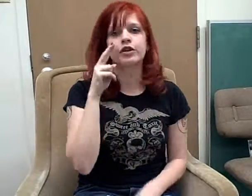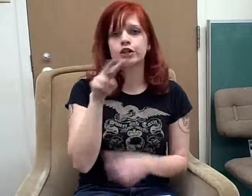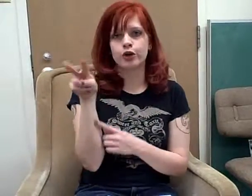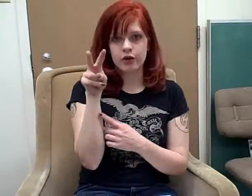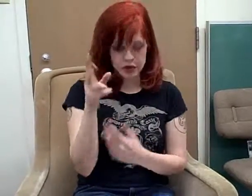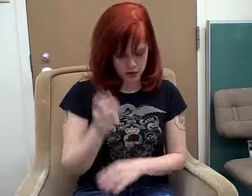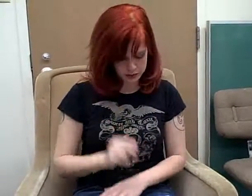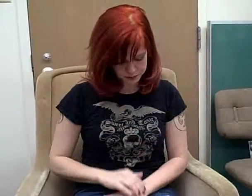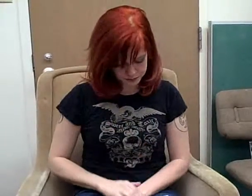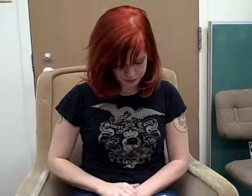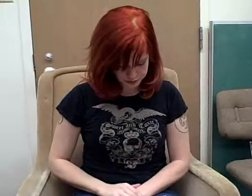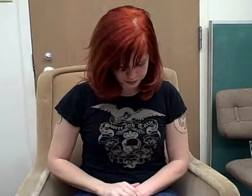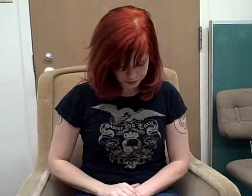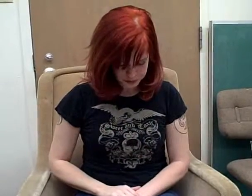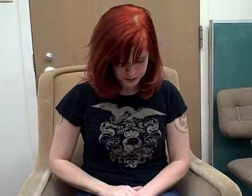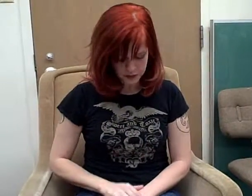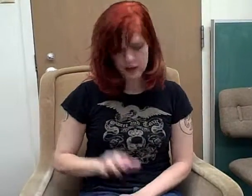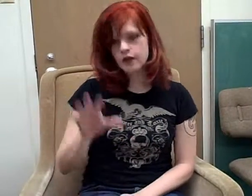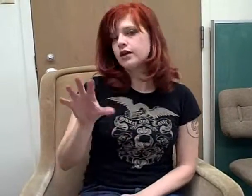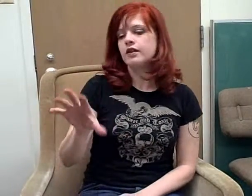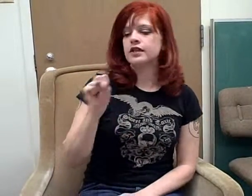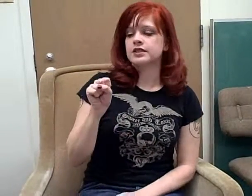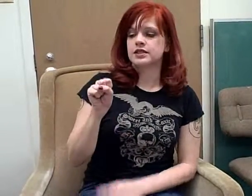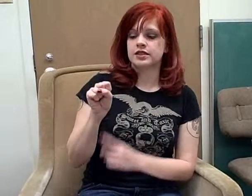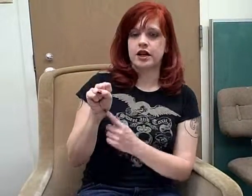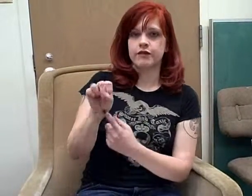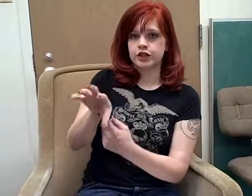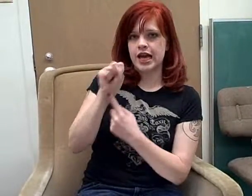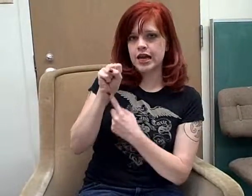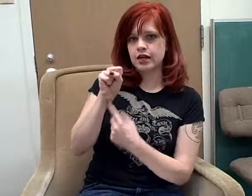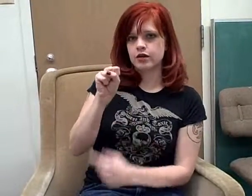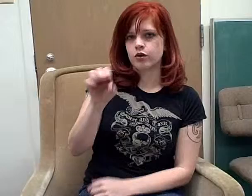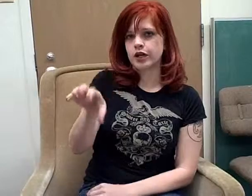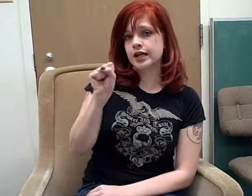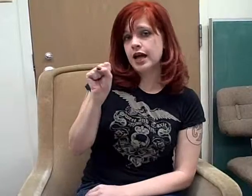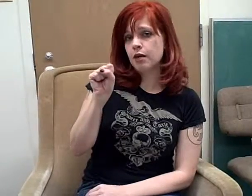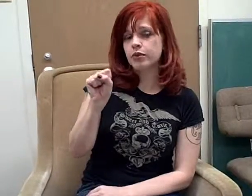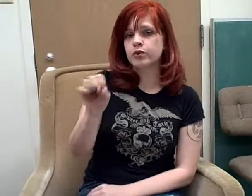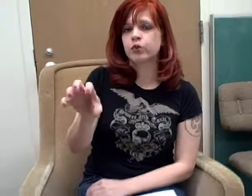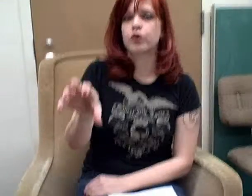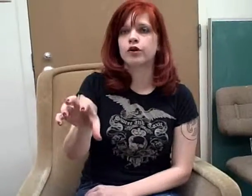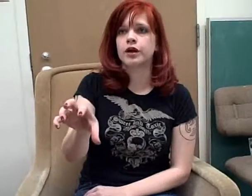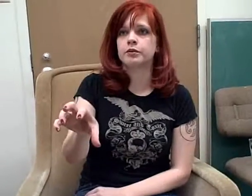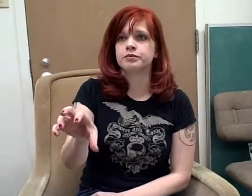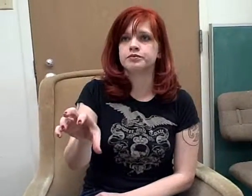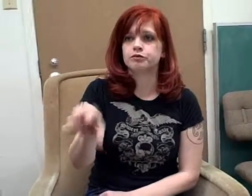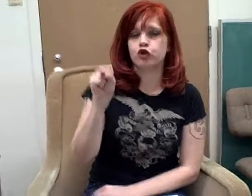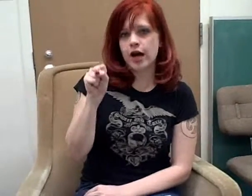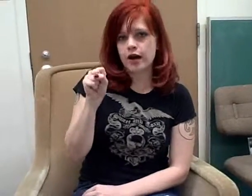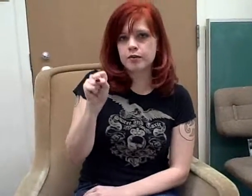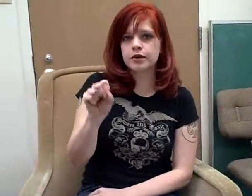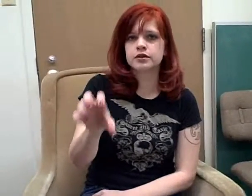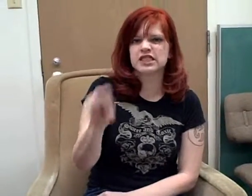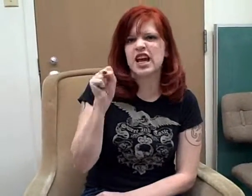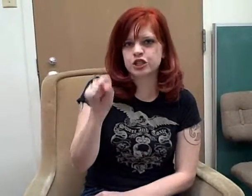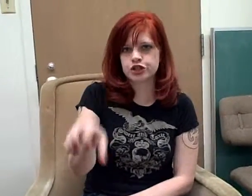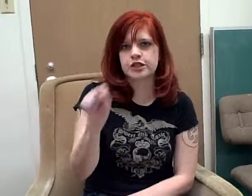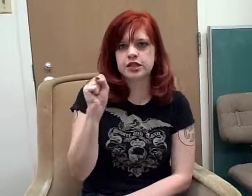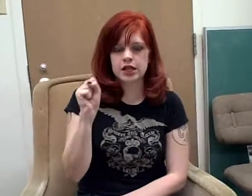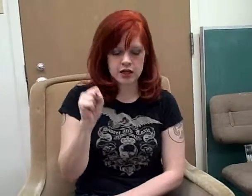can look wherever you want. This is the sign for take, or kidnap, or grab, snatch, things like that.